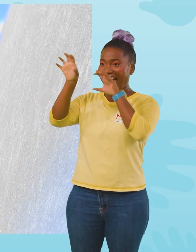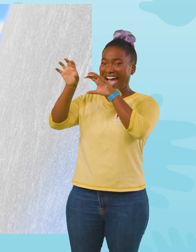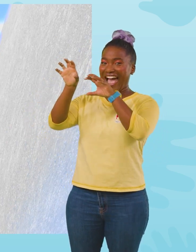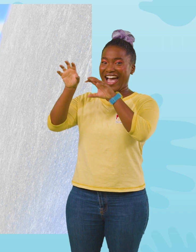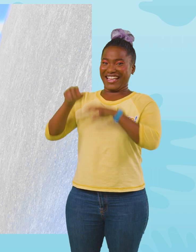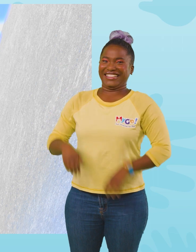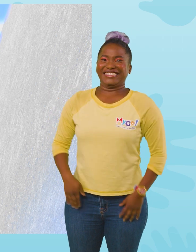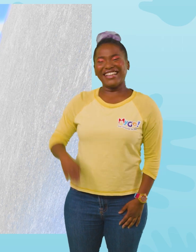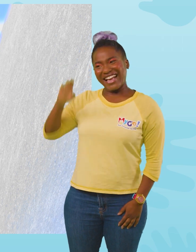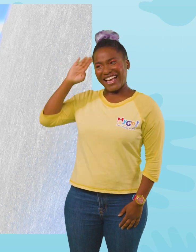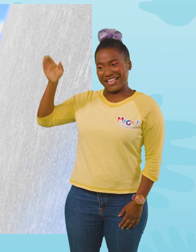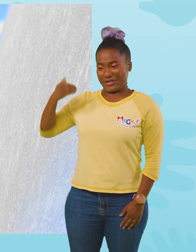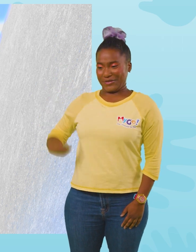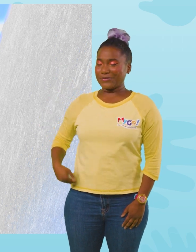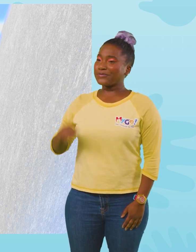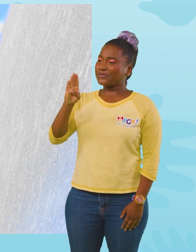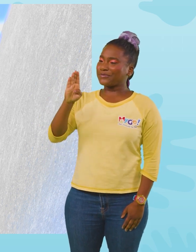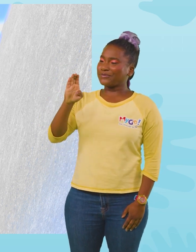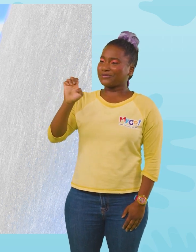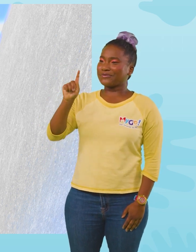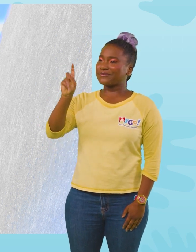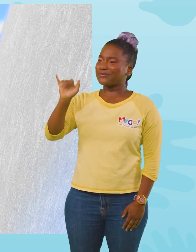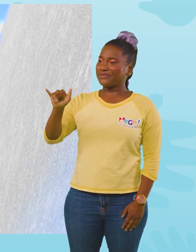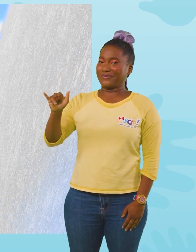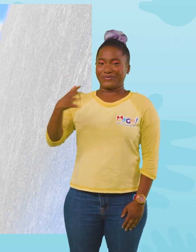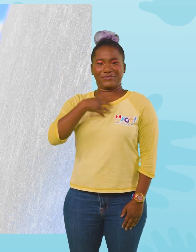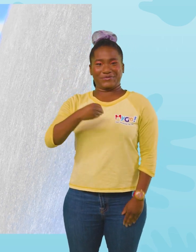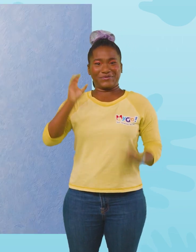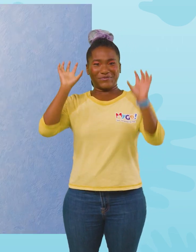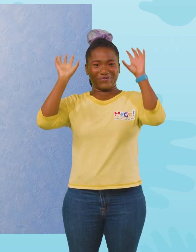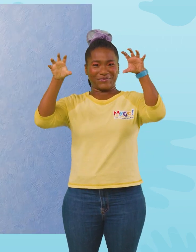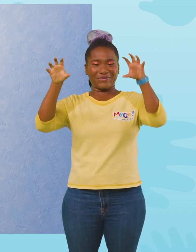now. Hi, I'm Betty the Yeti.